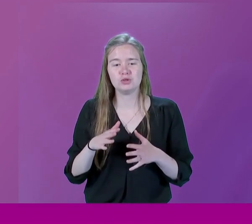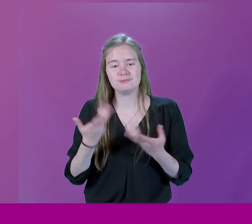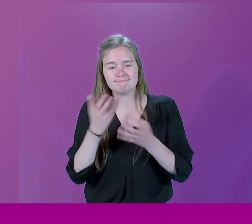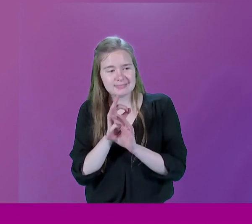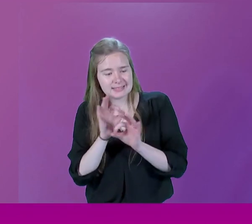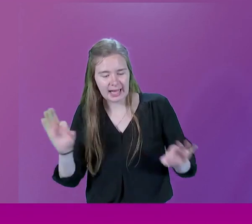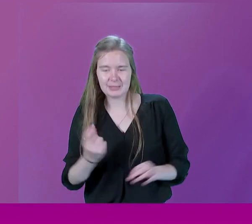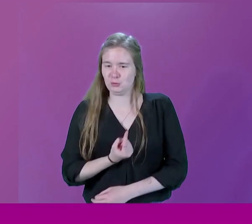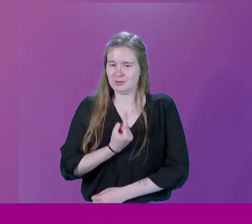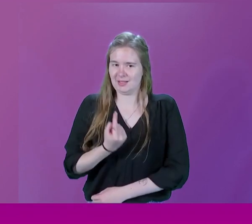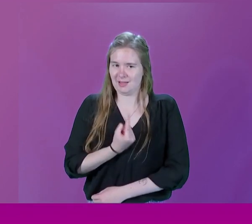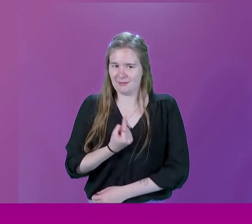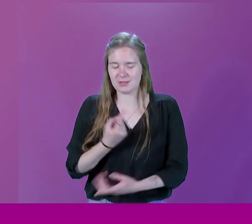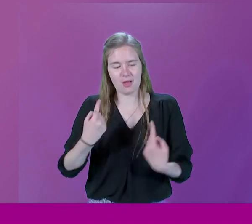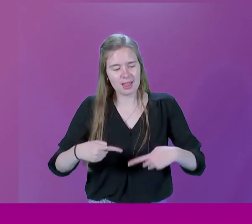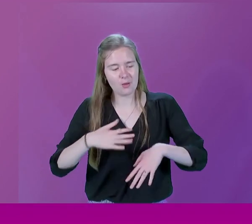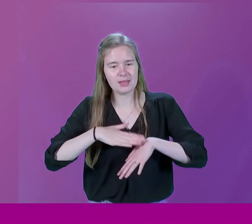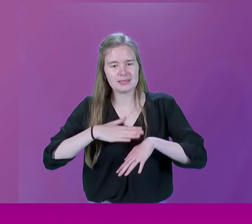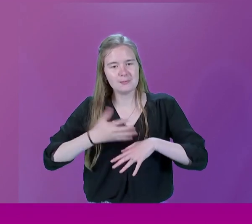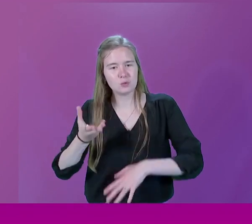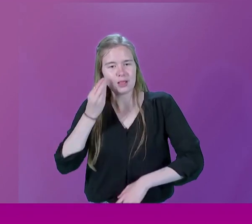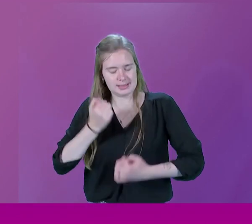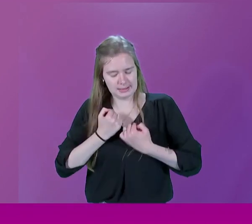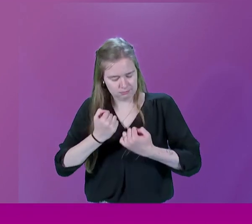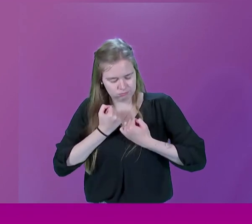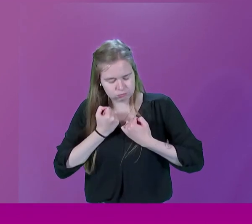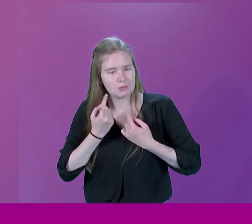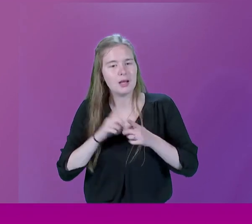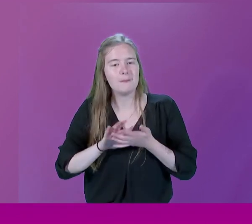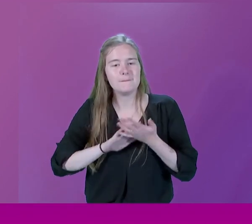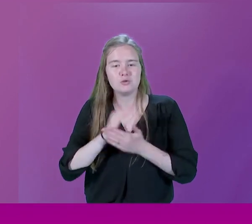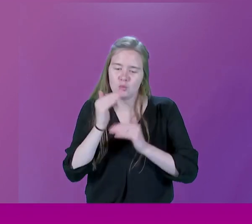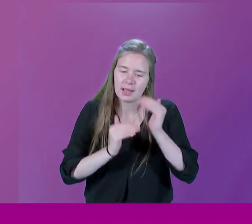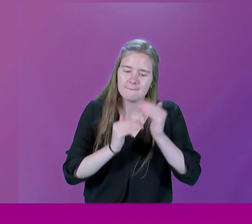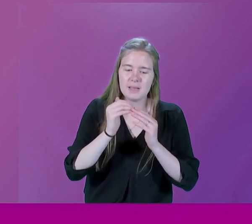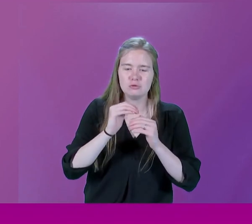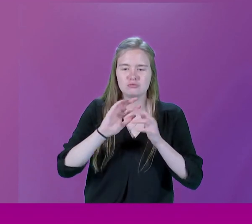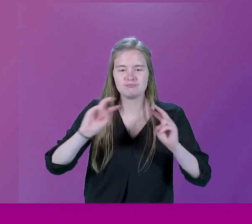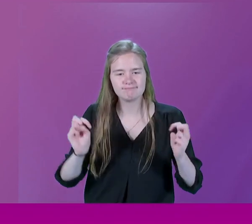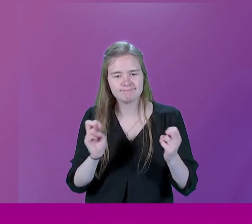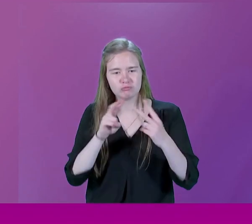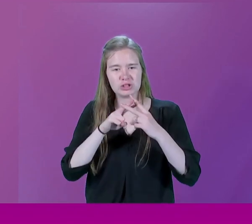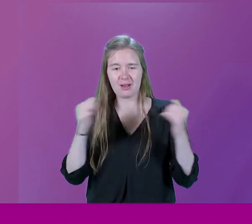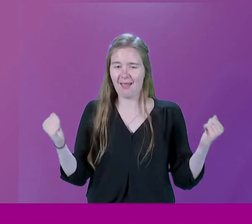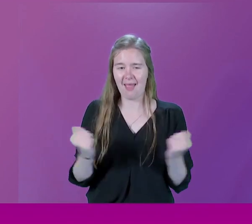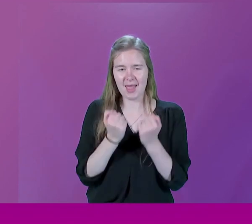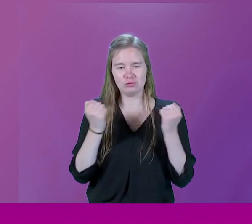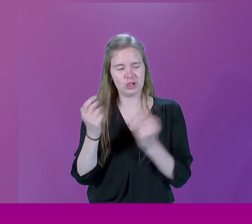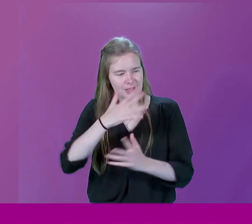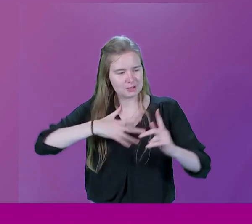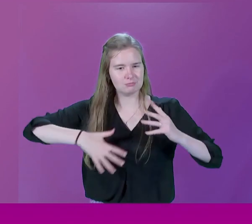silenced yourself to allow this listening to happen, you can then build that bridge and energy